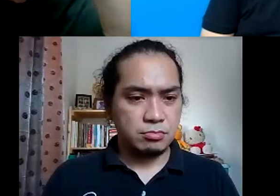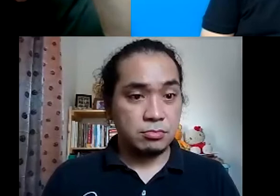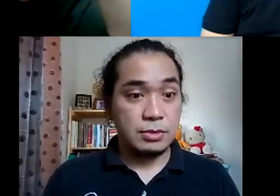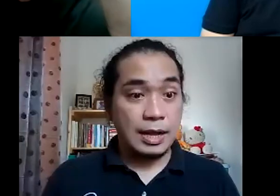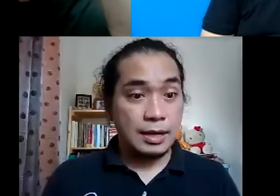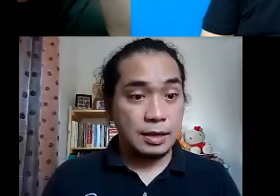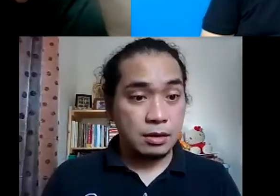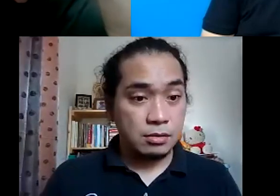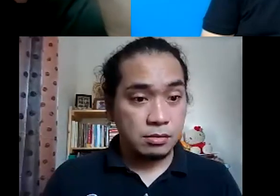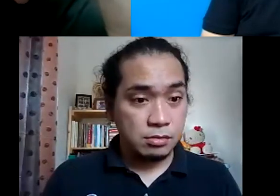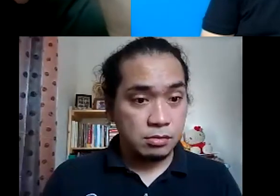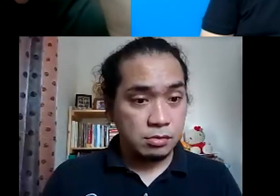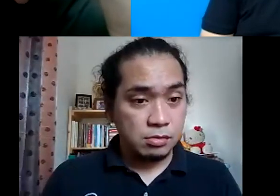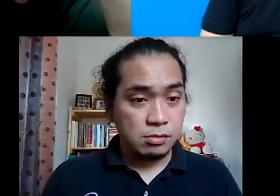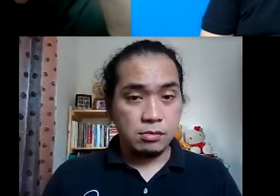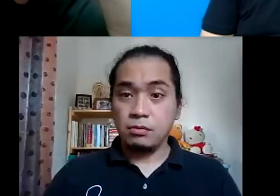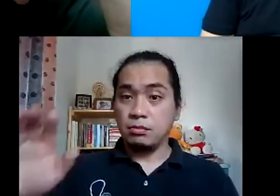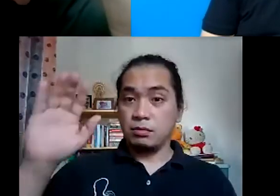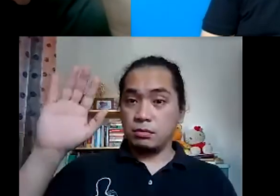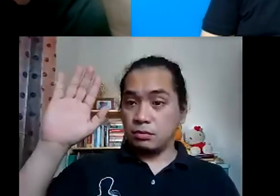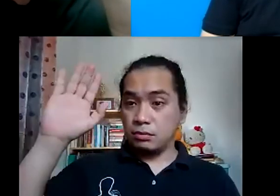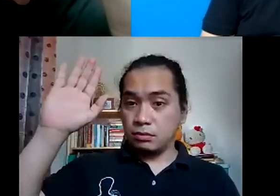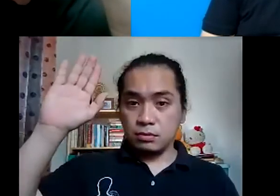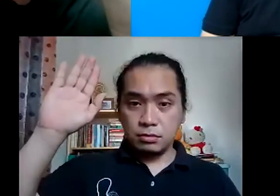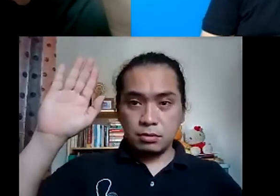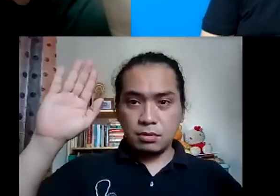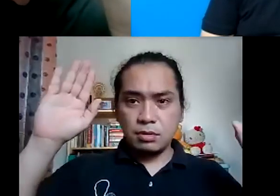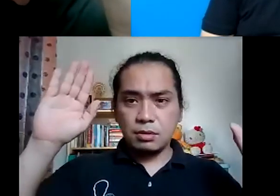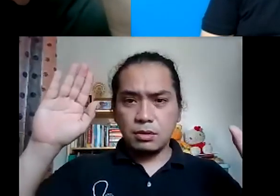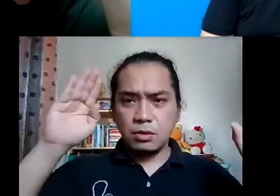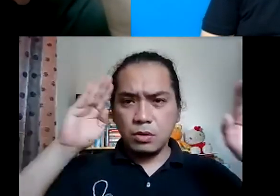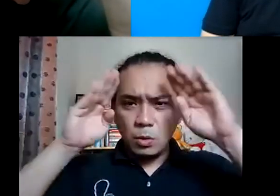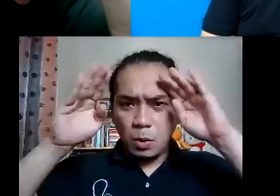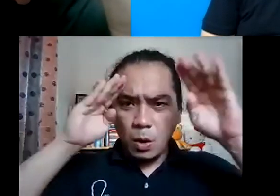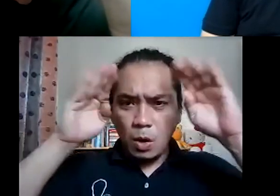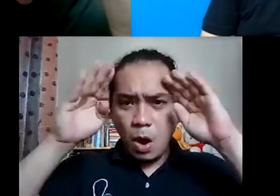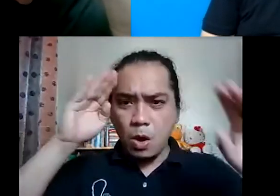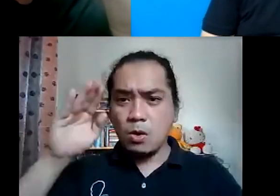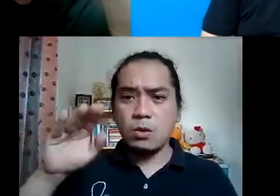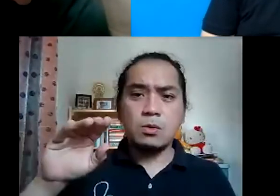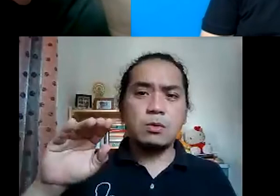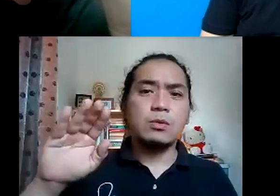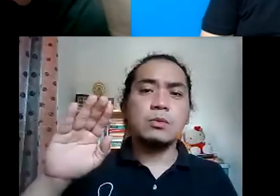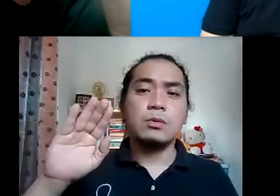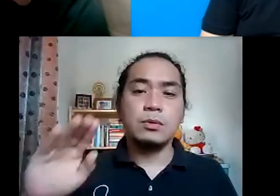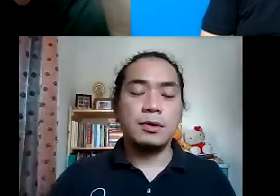Peeps is saying we can continue on. Jasmine is saying, but let's ask the rest of the group. I know what you want.